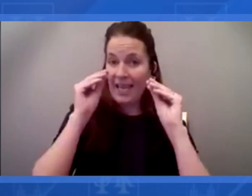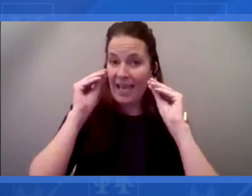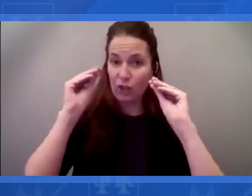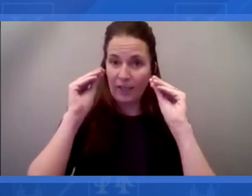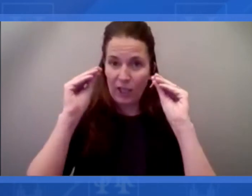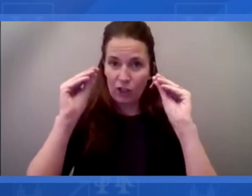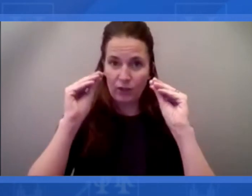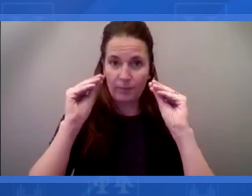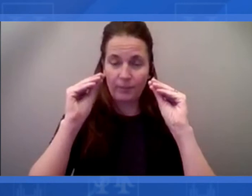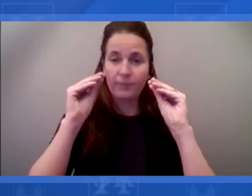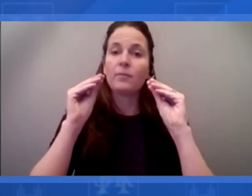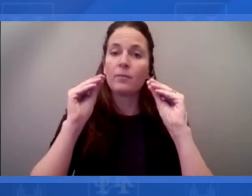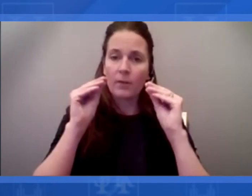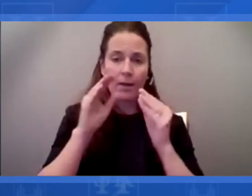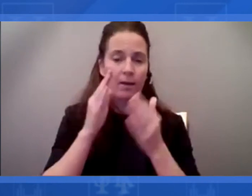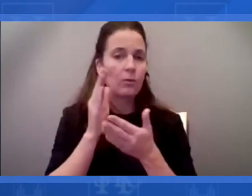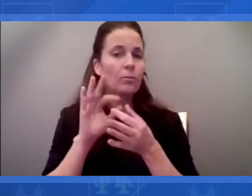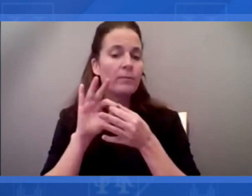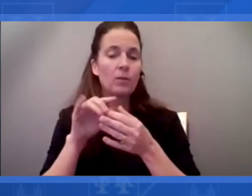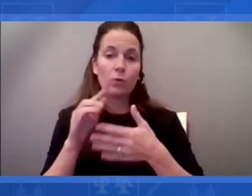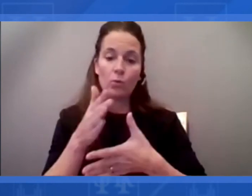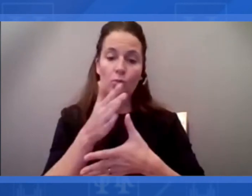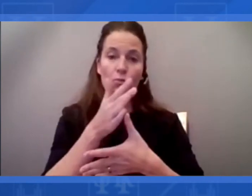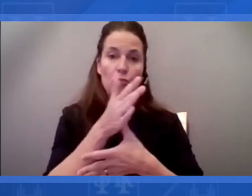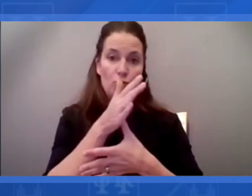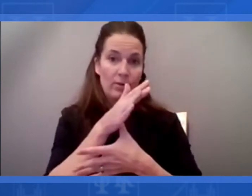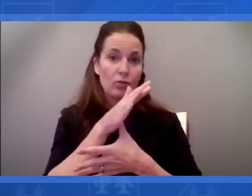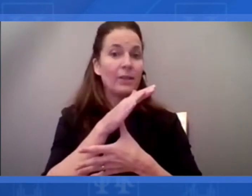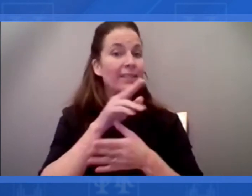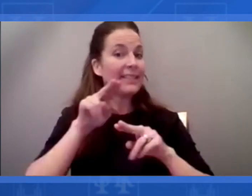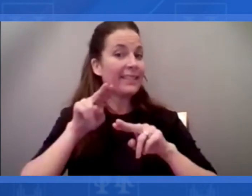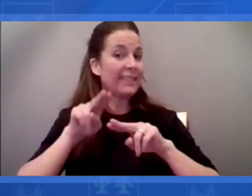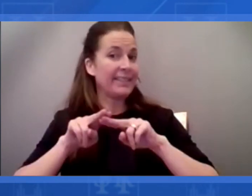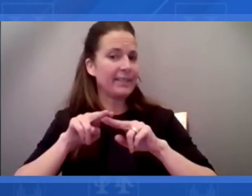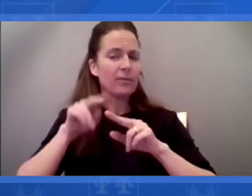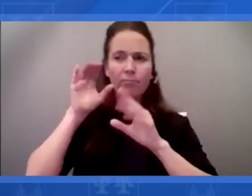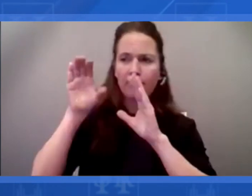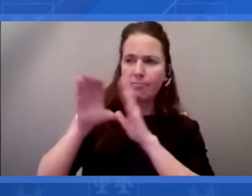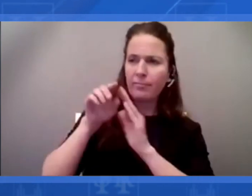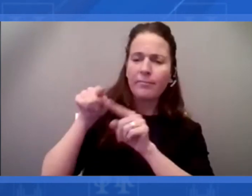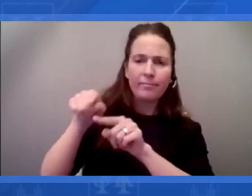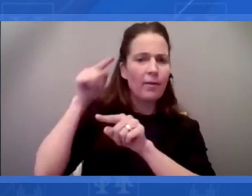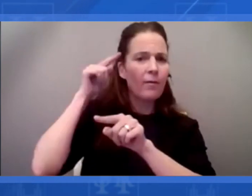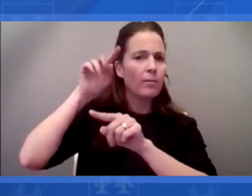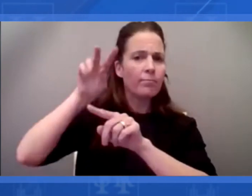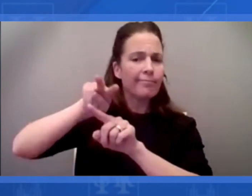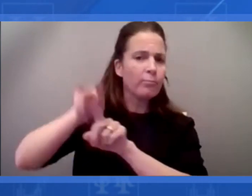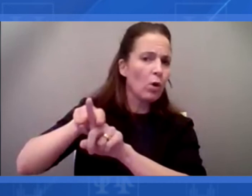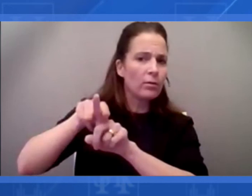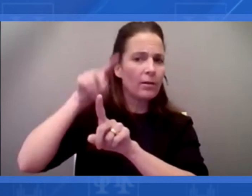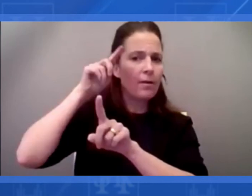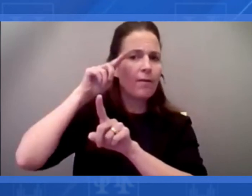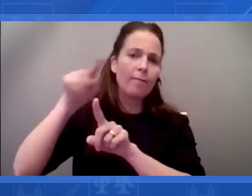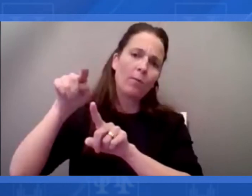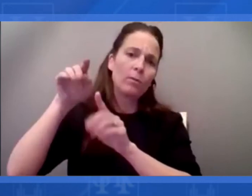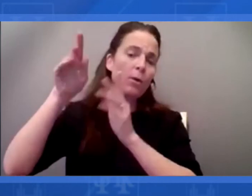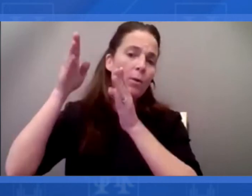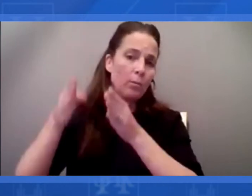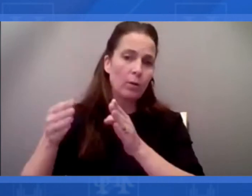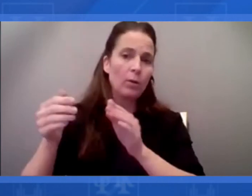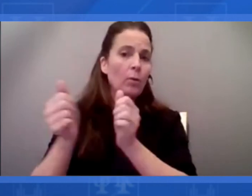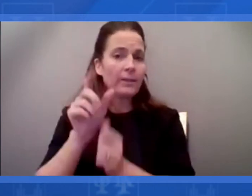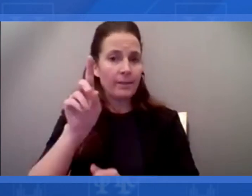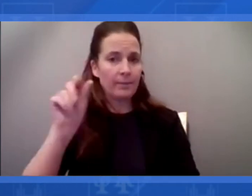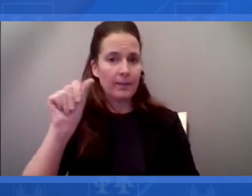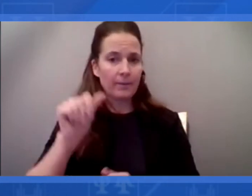how the priority and courtesy seating areas are to be used. In addition, we should note that over the